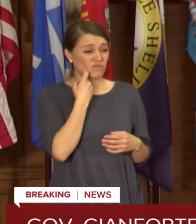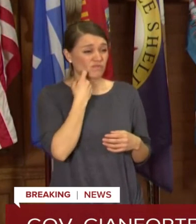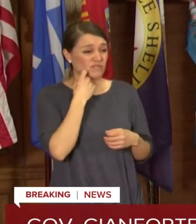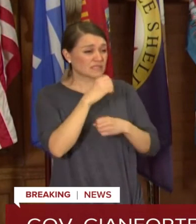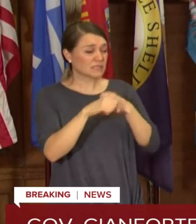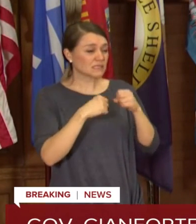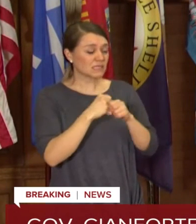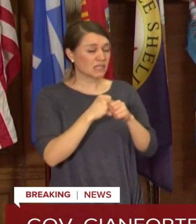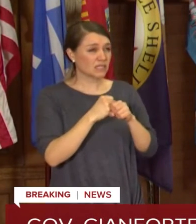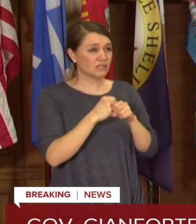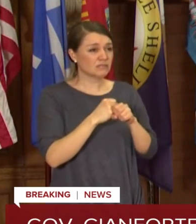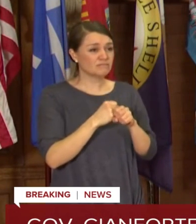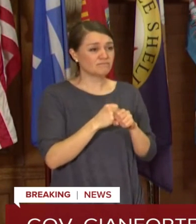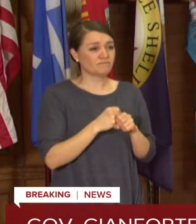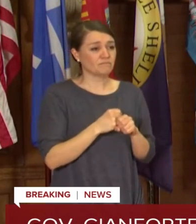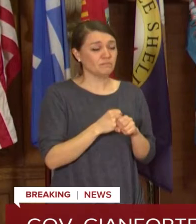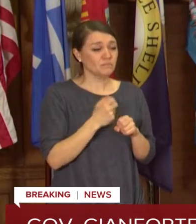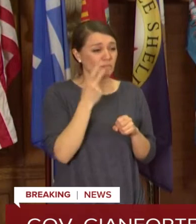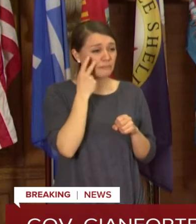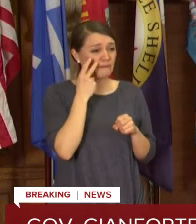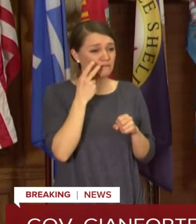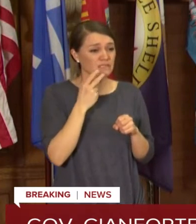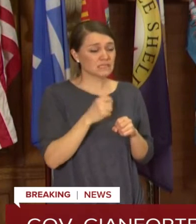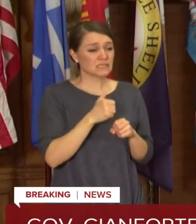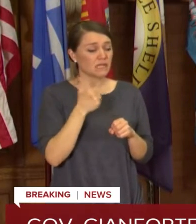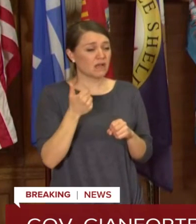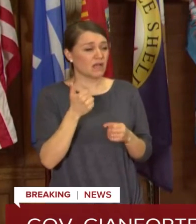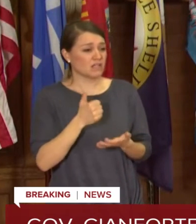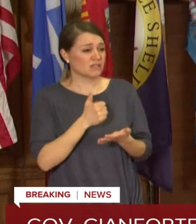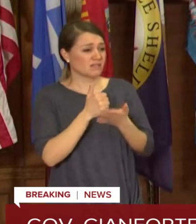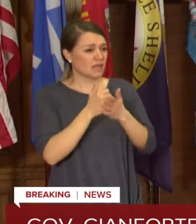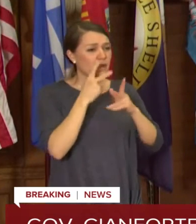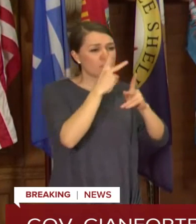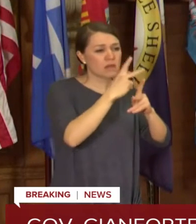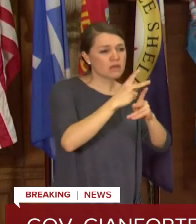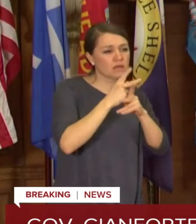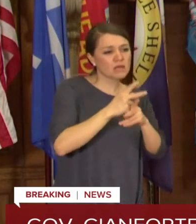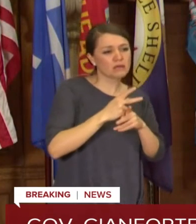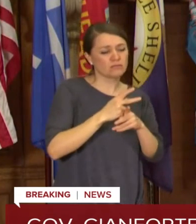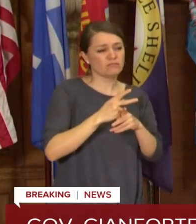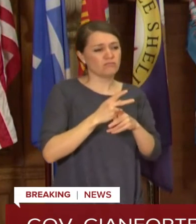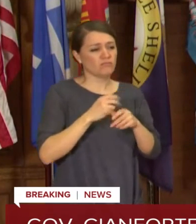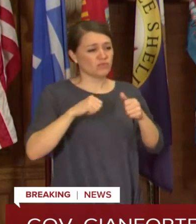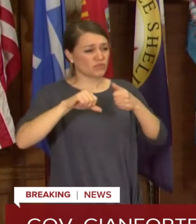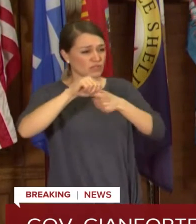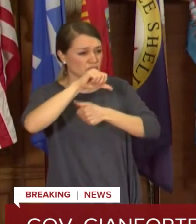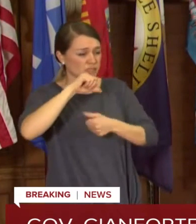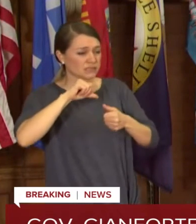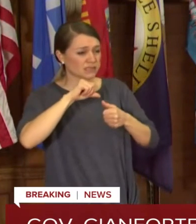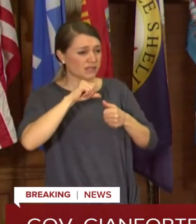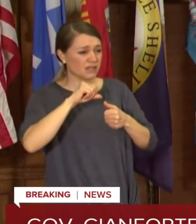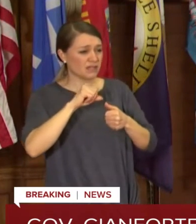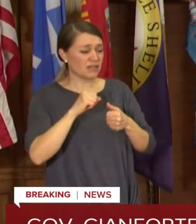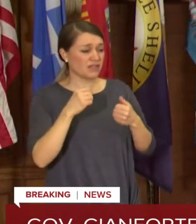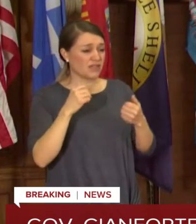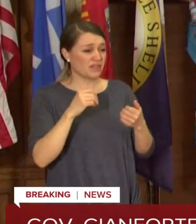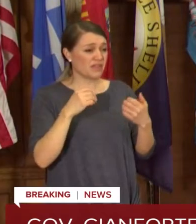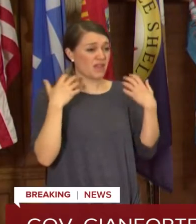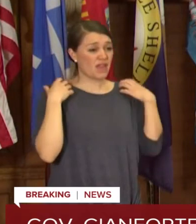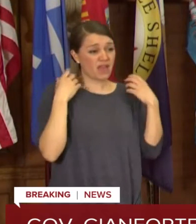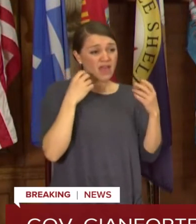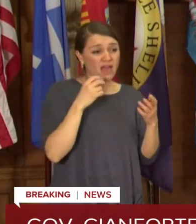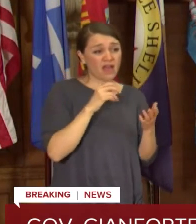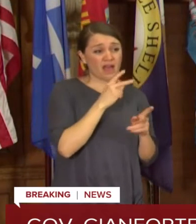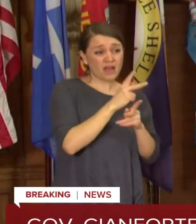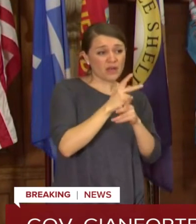to care for fellow Montanans. Incredibly dedicated public health personnel and frontline